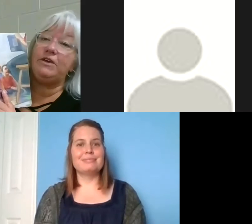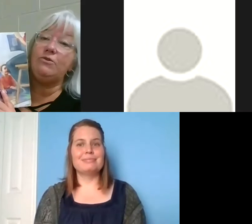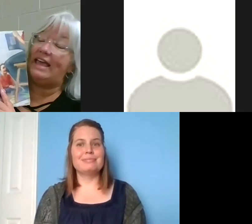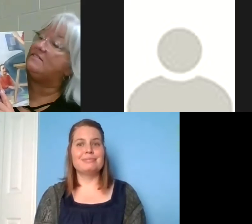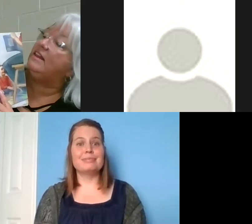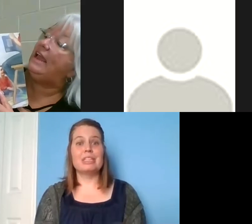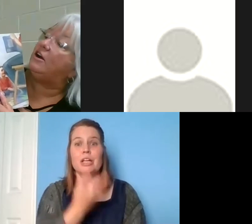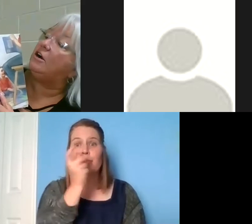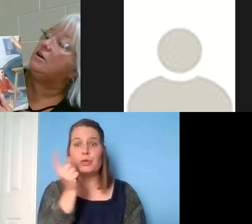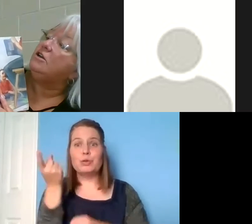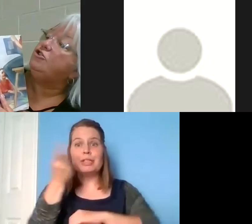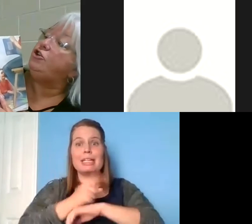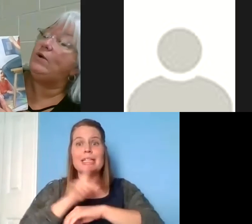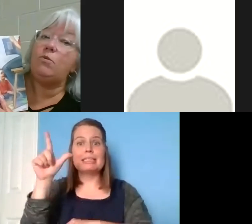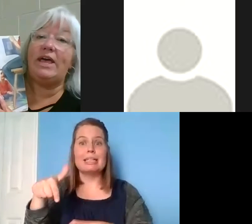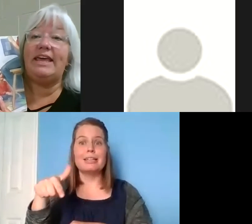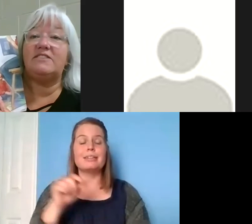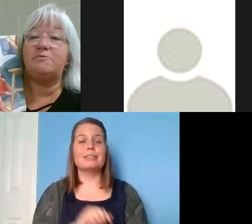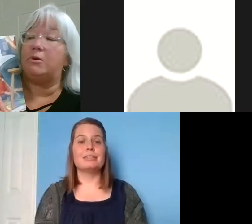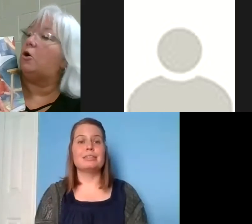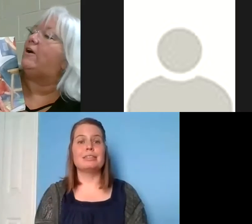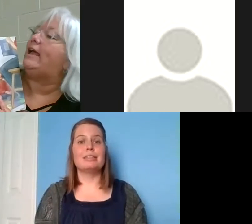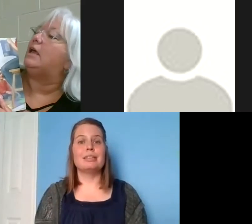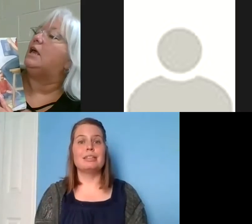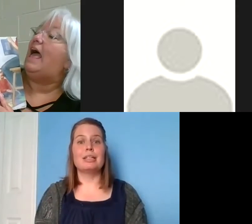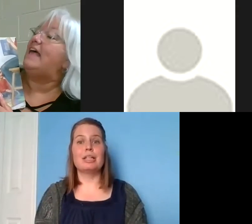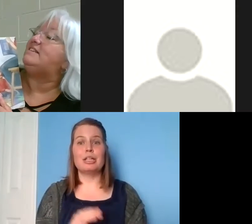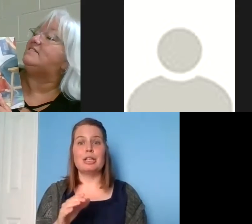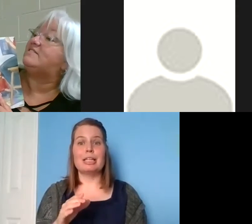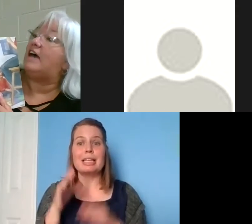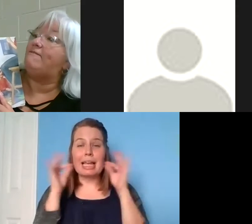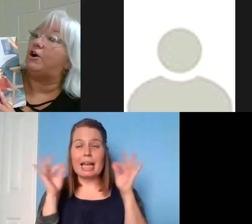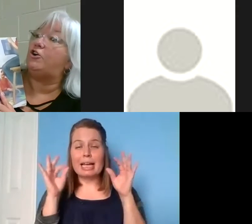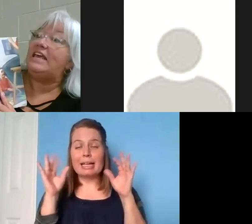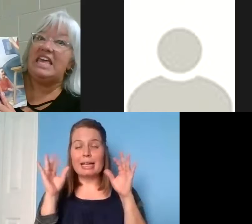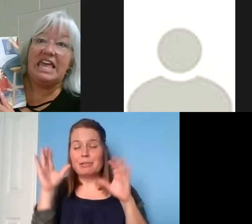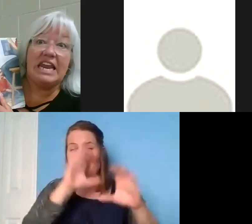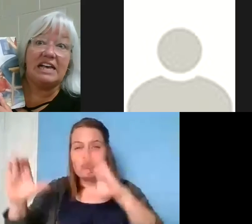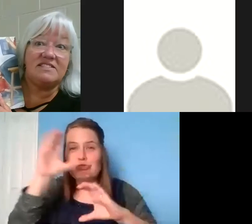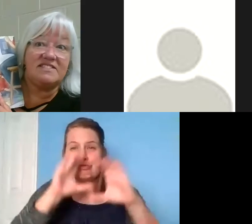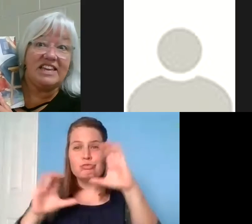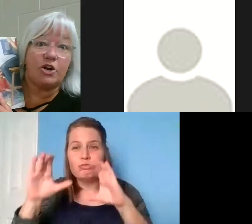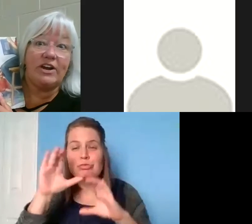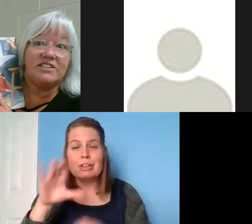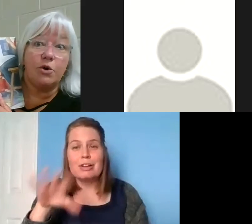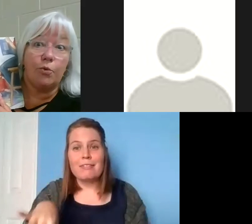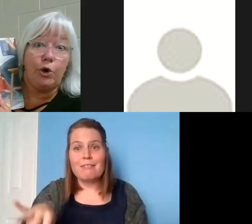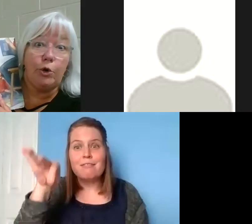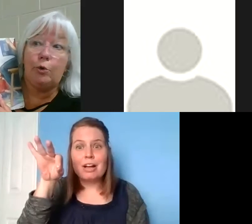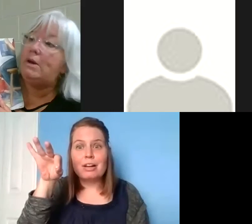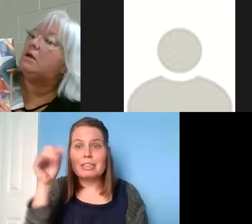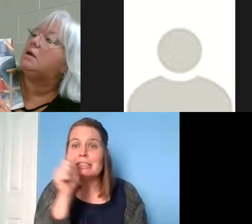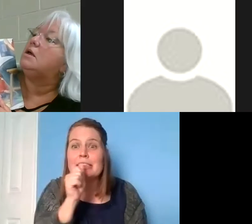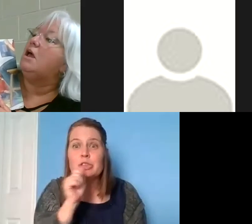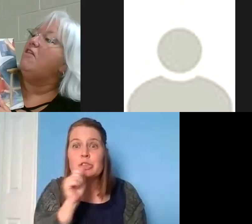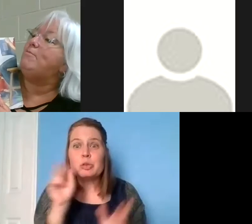A few days later, Dewey went exploring and discovered in a secret